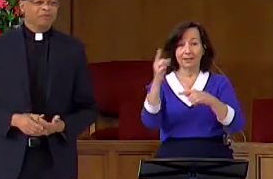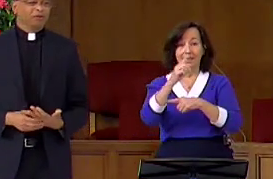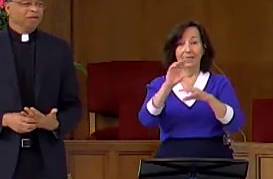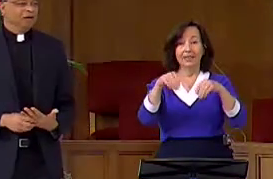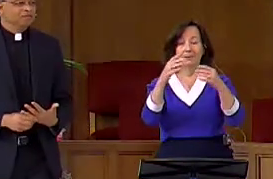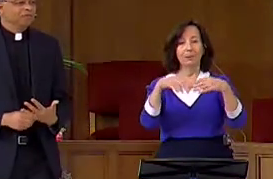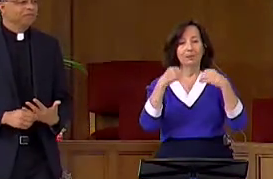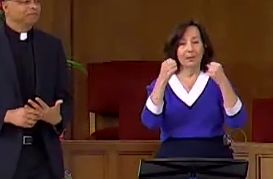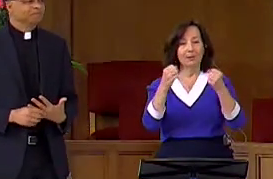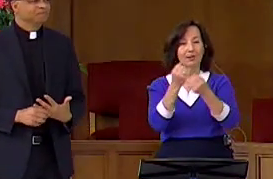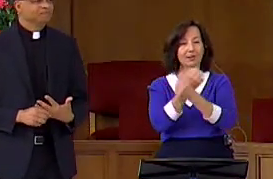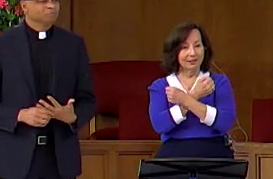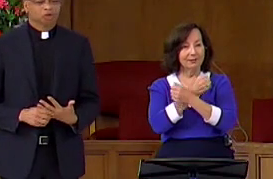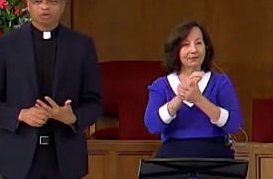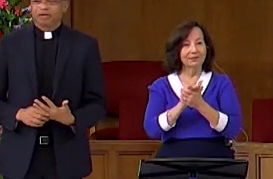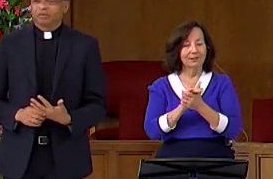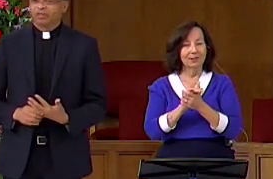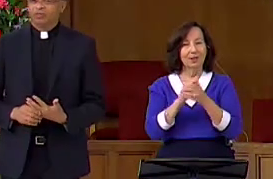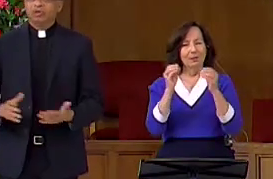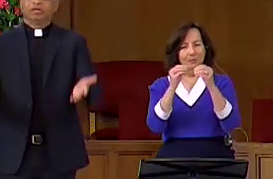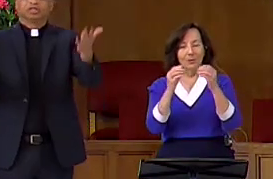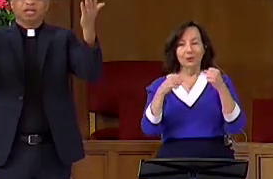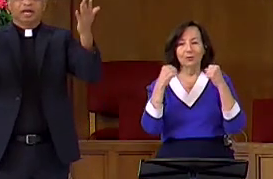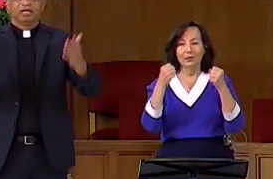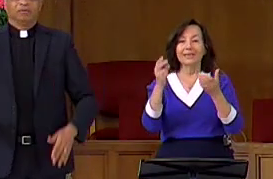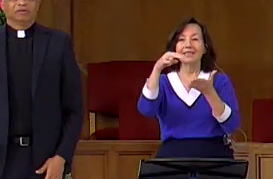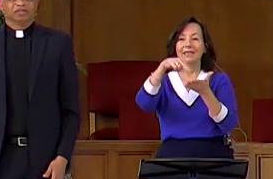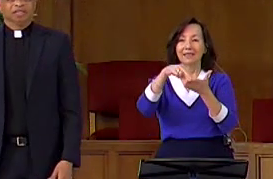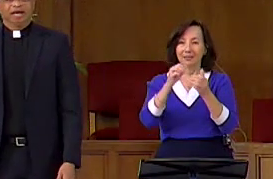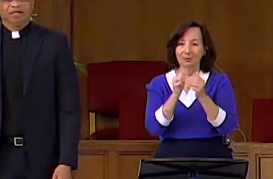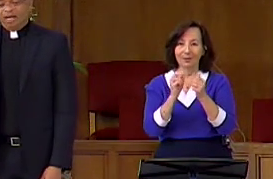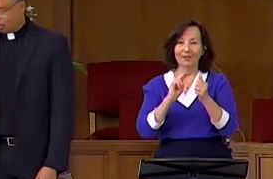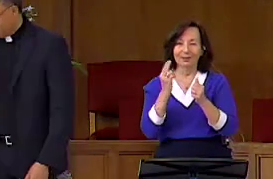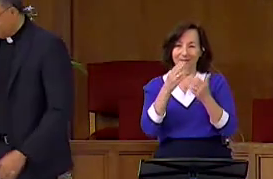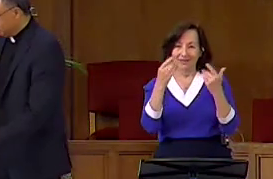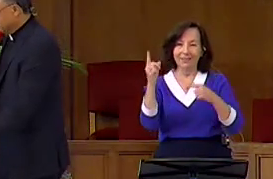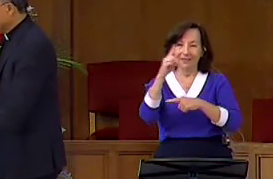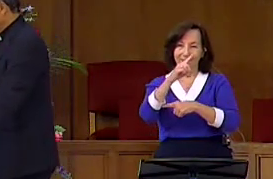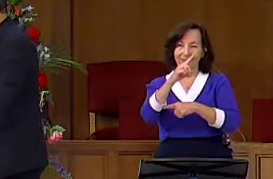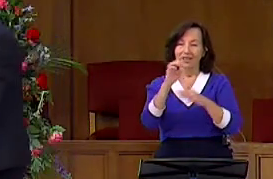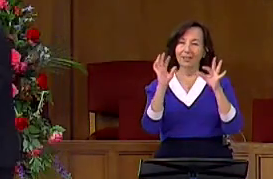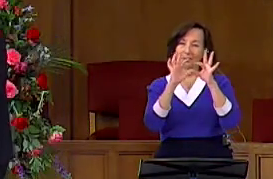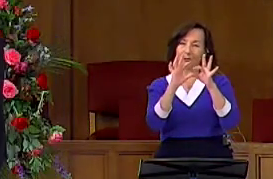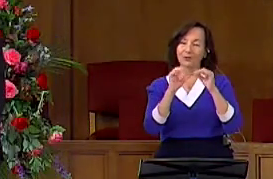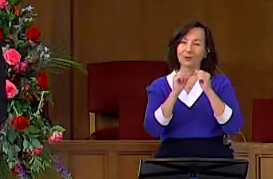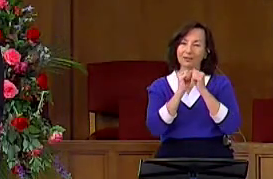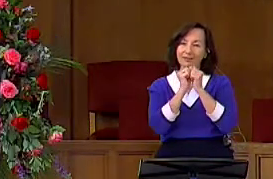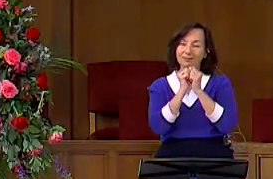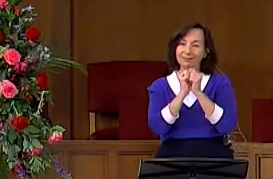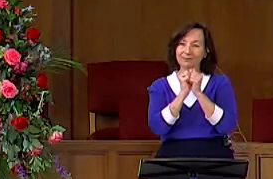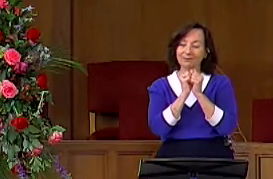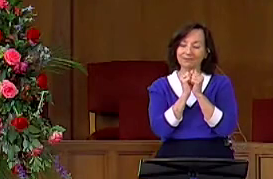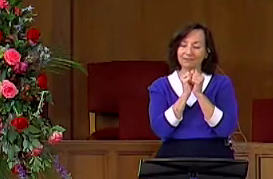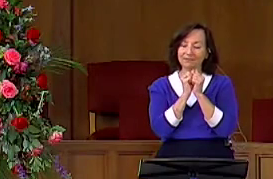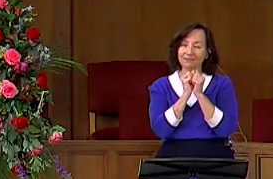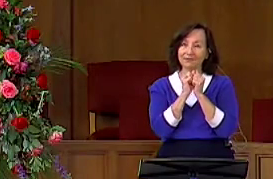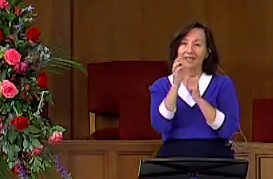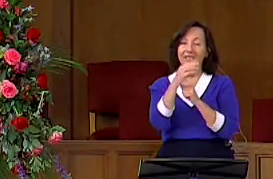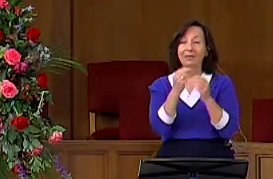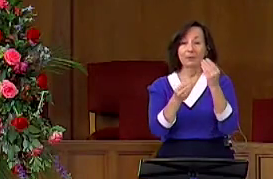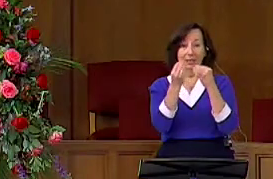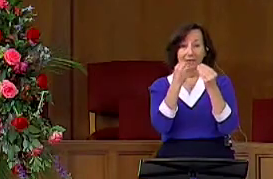power, more love, more strength, will you please stand with us today as we join together and